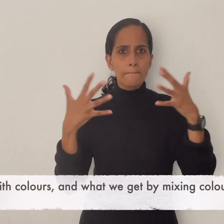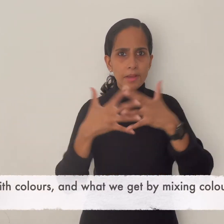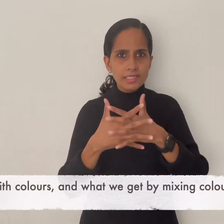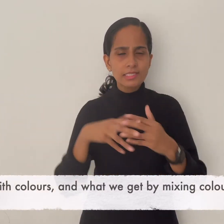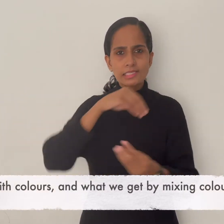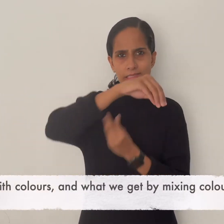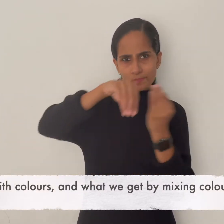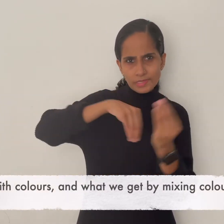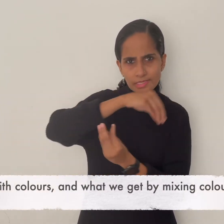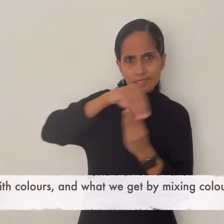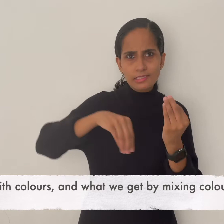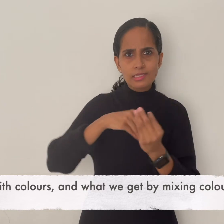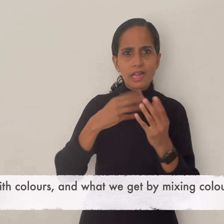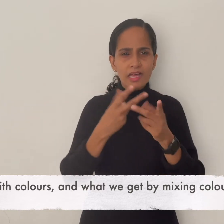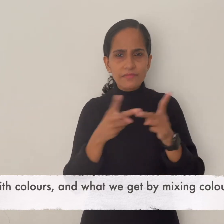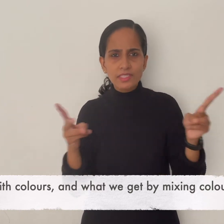mixing colors.